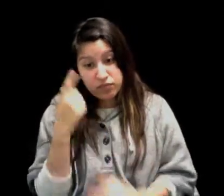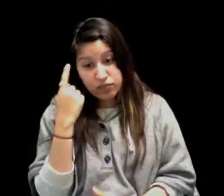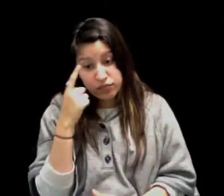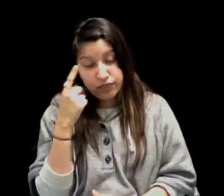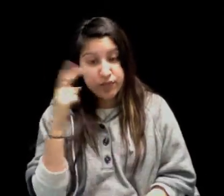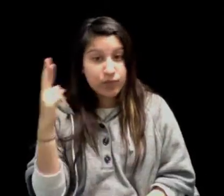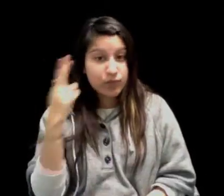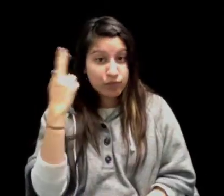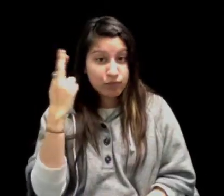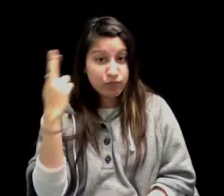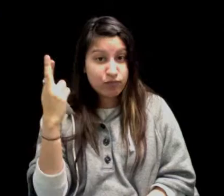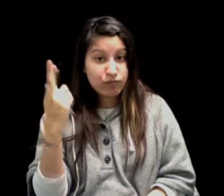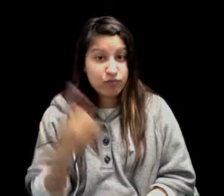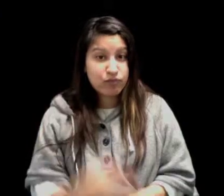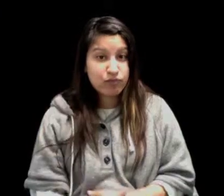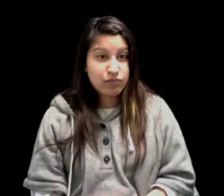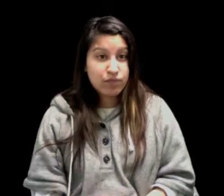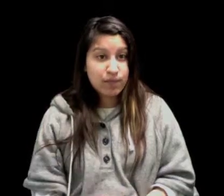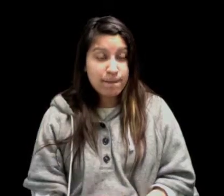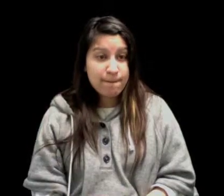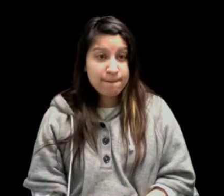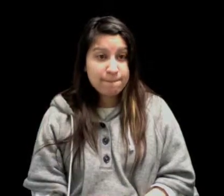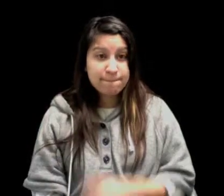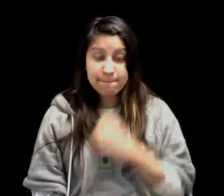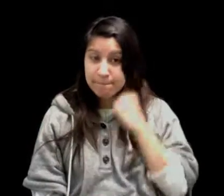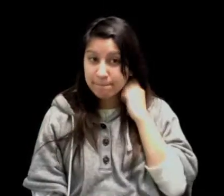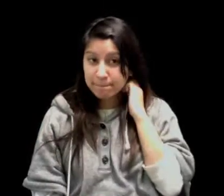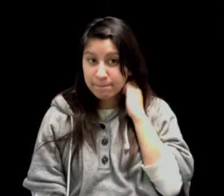of Cultural Boundaries. I'll let them read that.